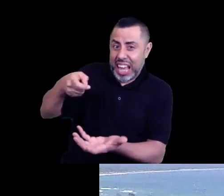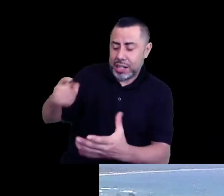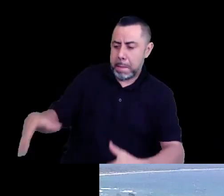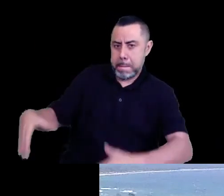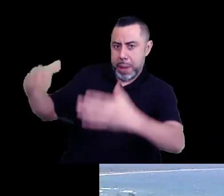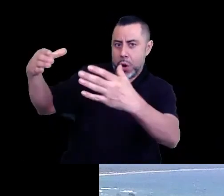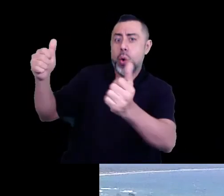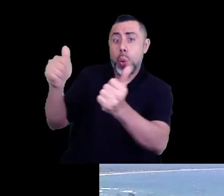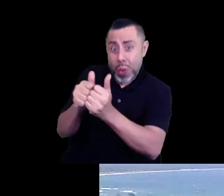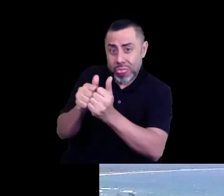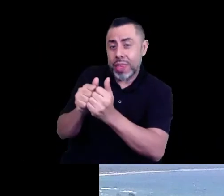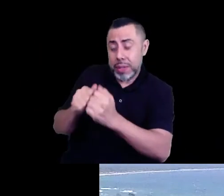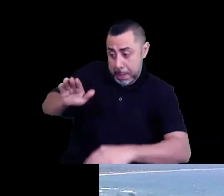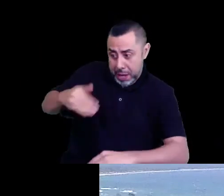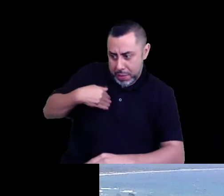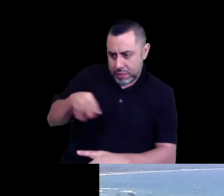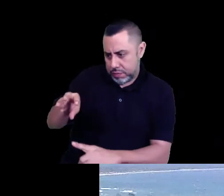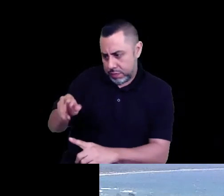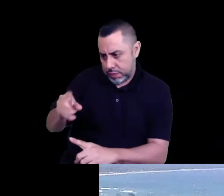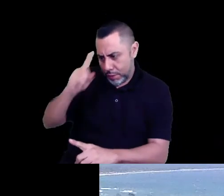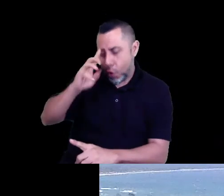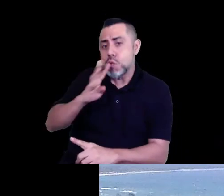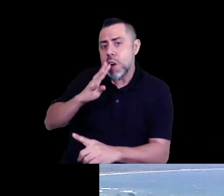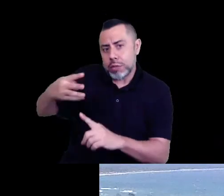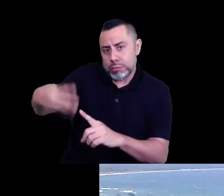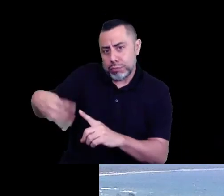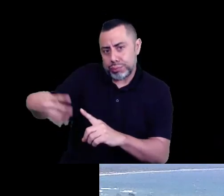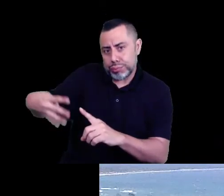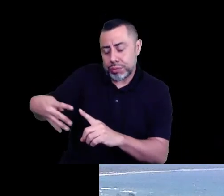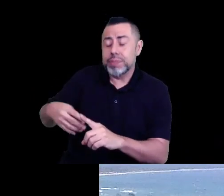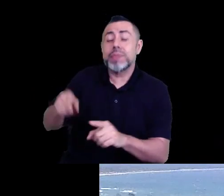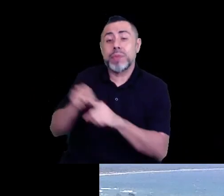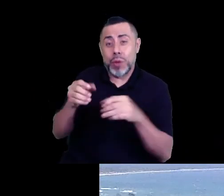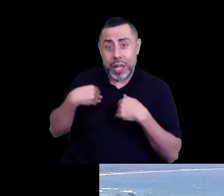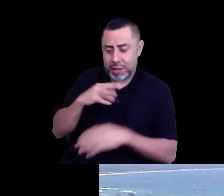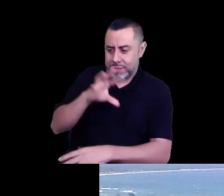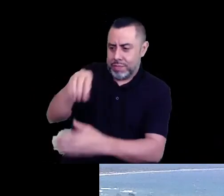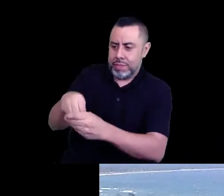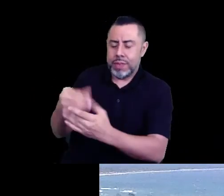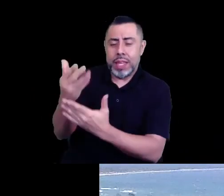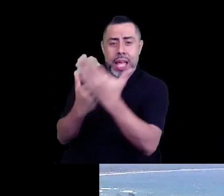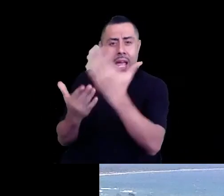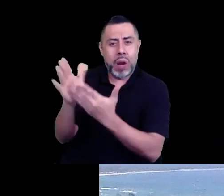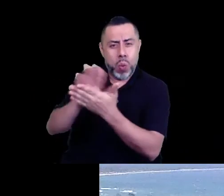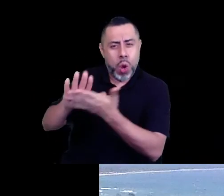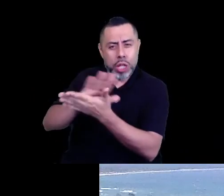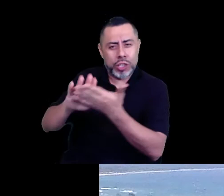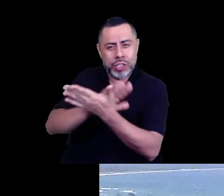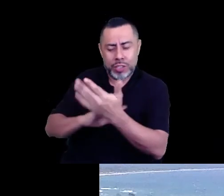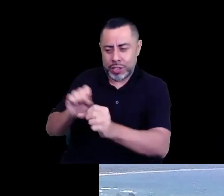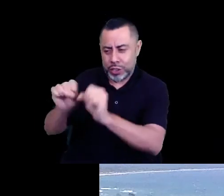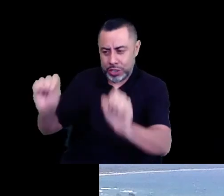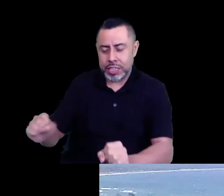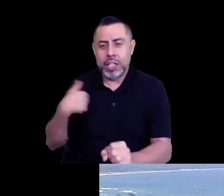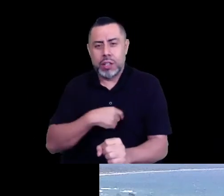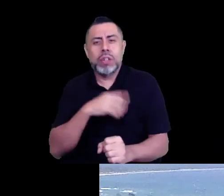and we're going to continue doing that. We're going to stay connected with the chapter house up there. So